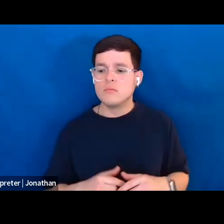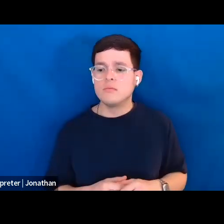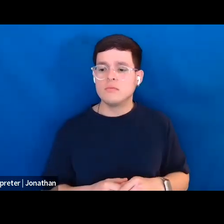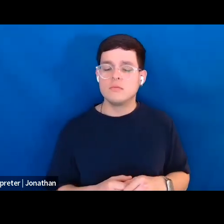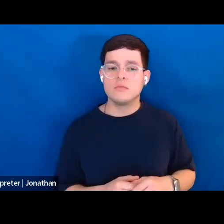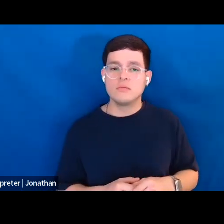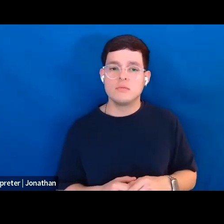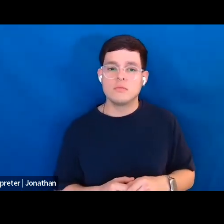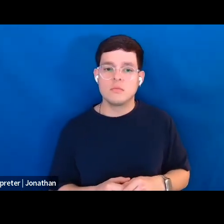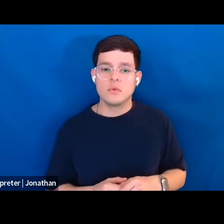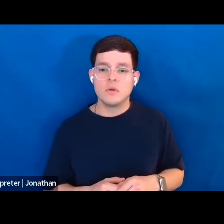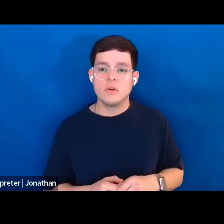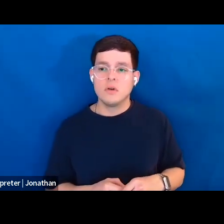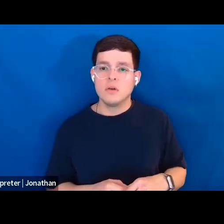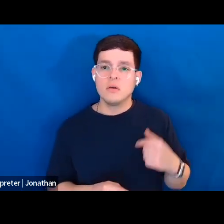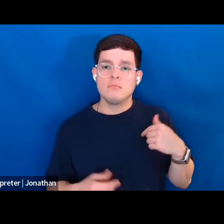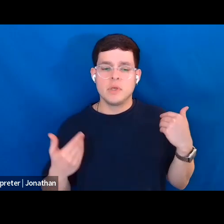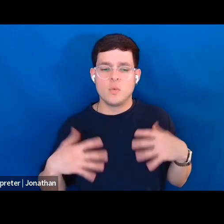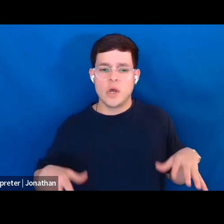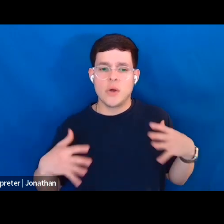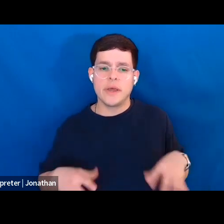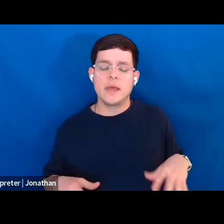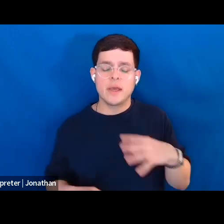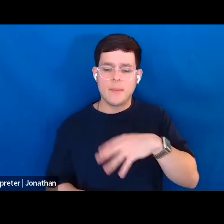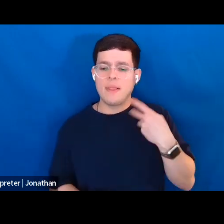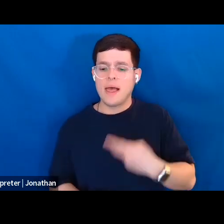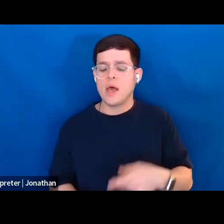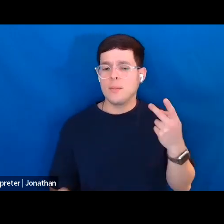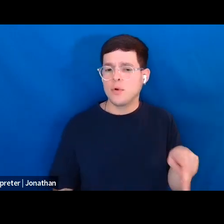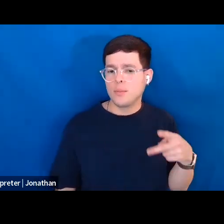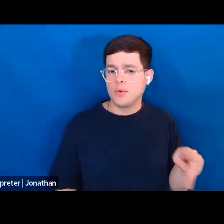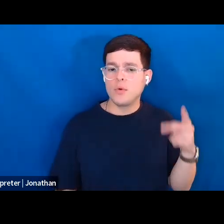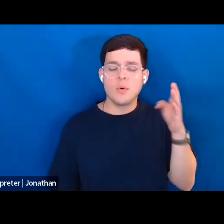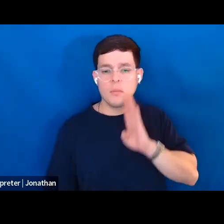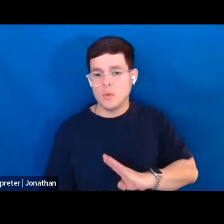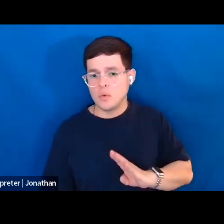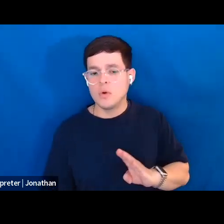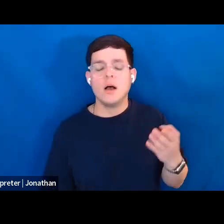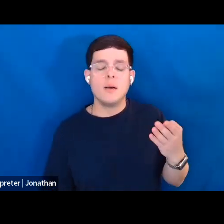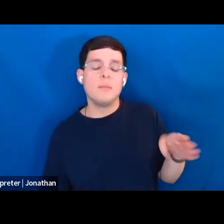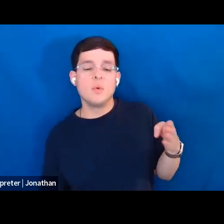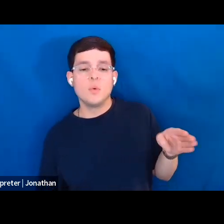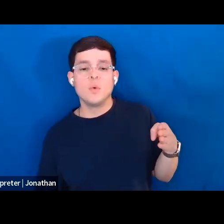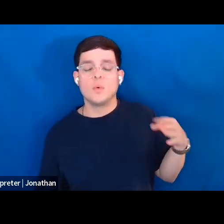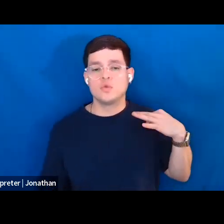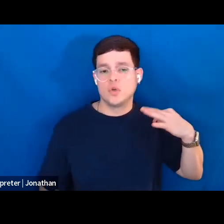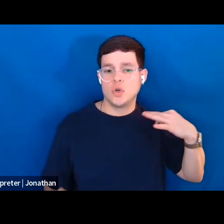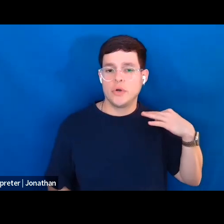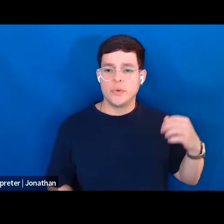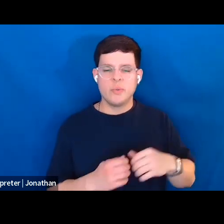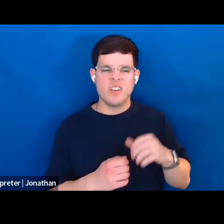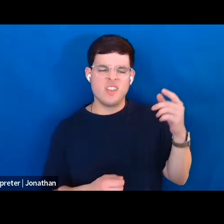wearing a plaid purple and blue shirt sitting in front of a yellow and